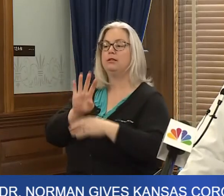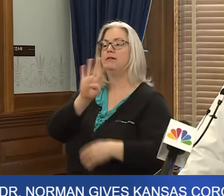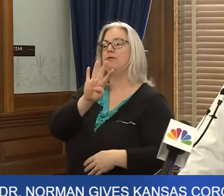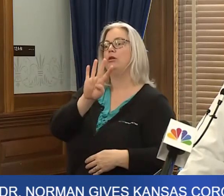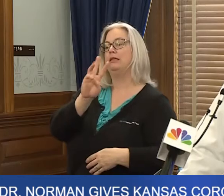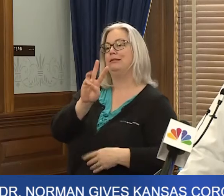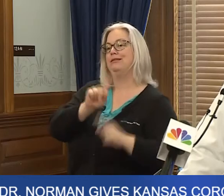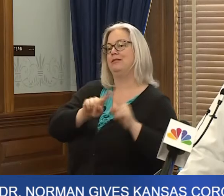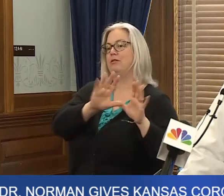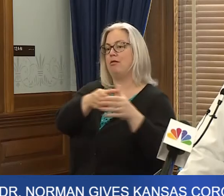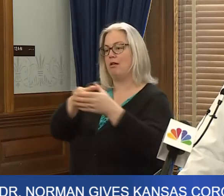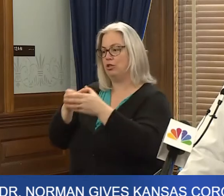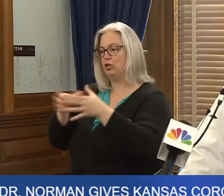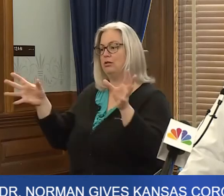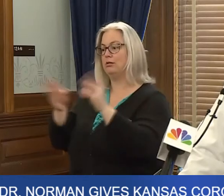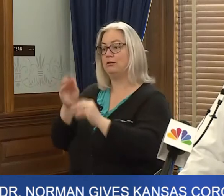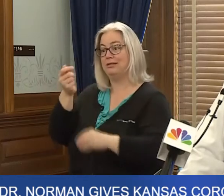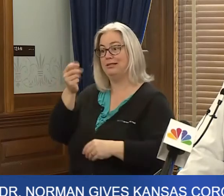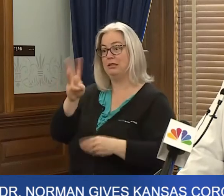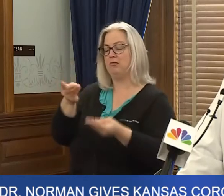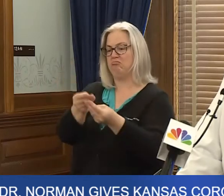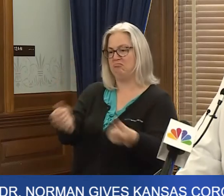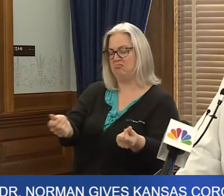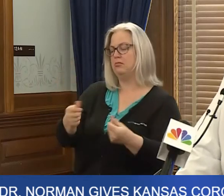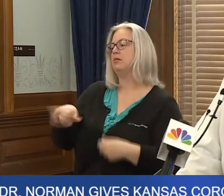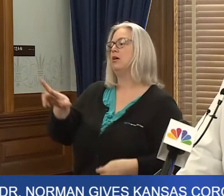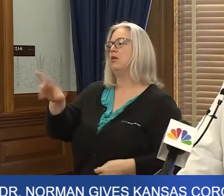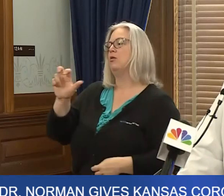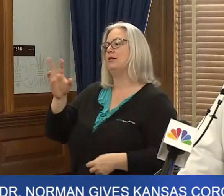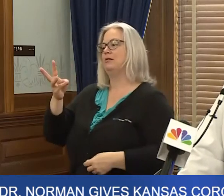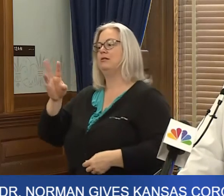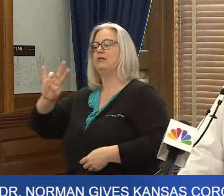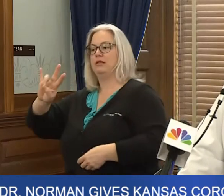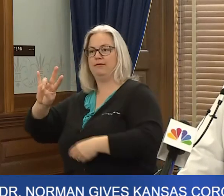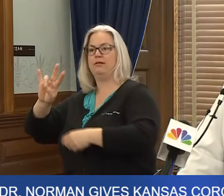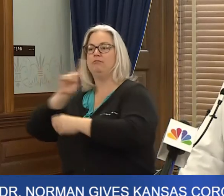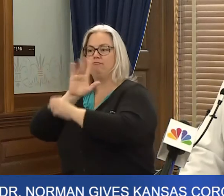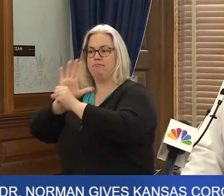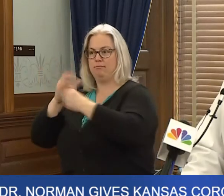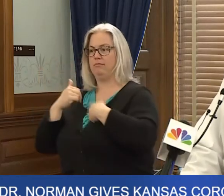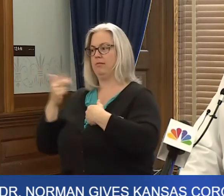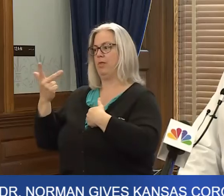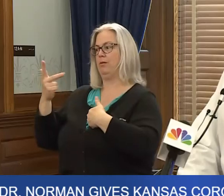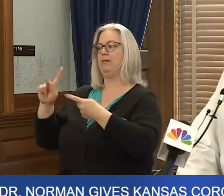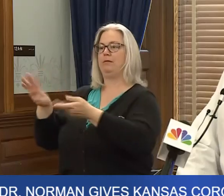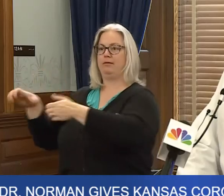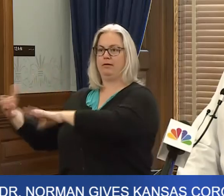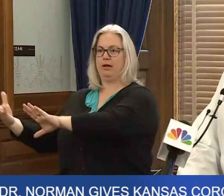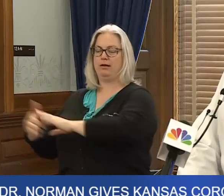46 clusters, 16 of which are inactive with 367 cases and 3 deaths.